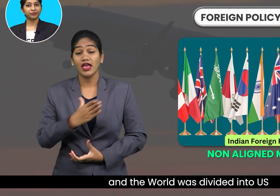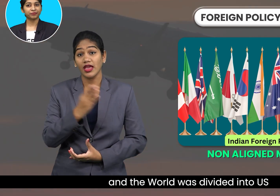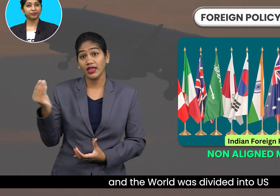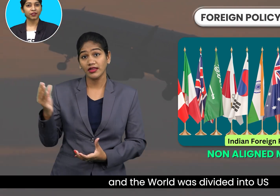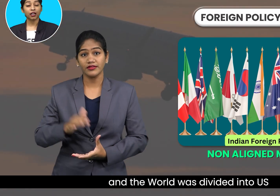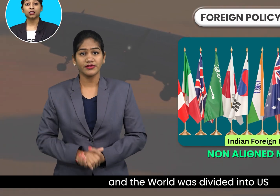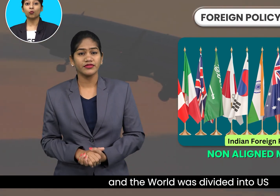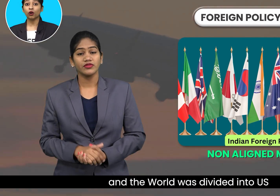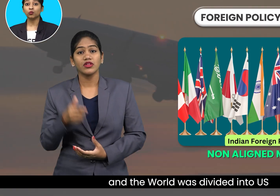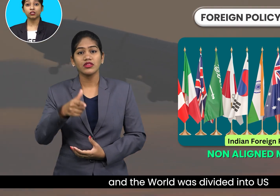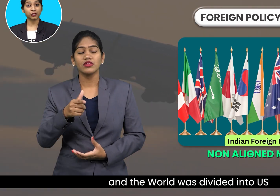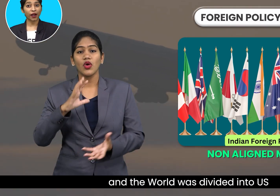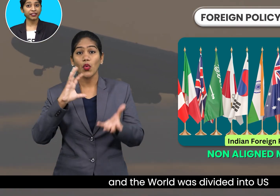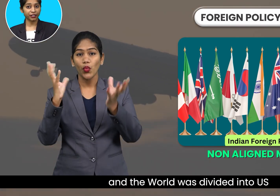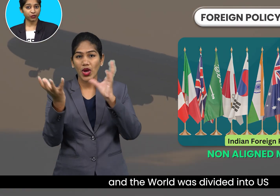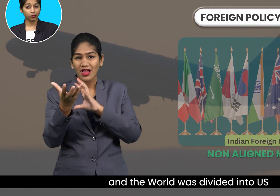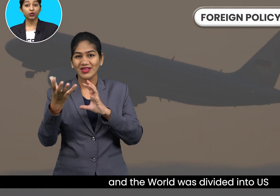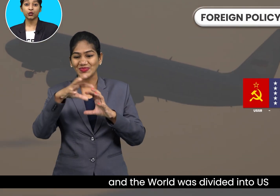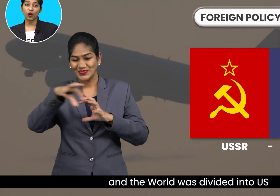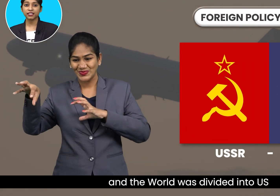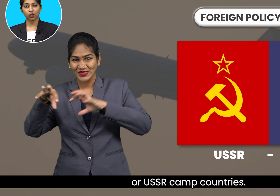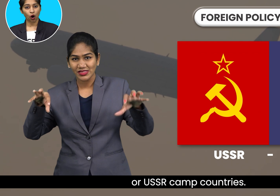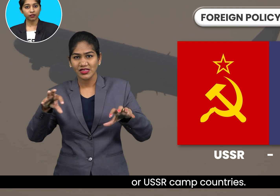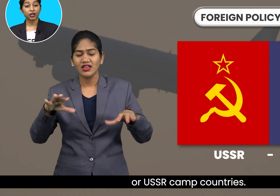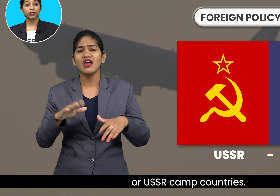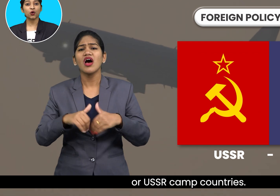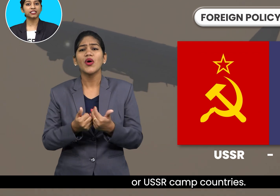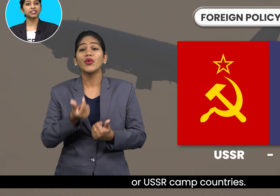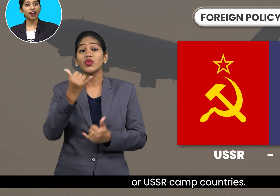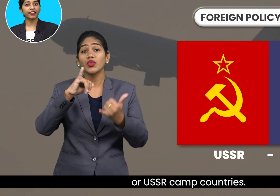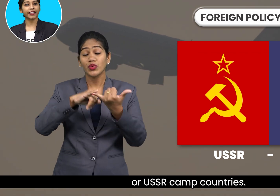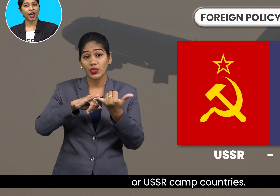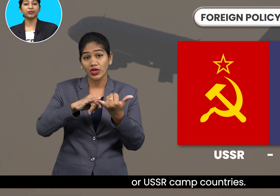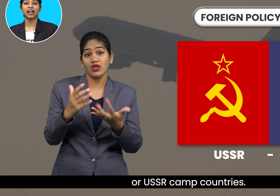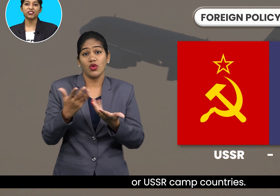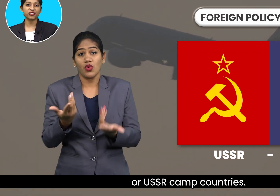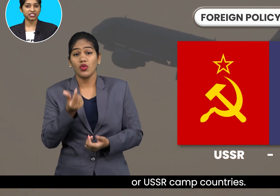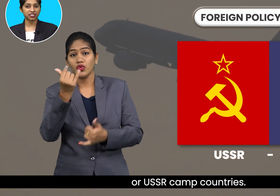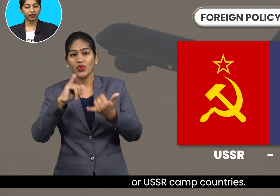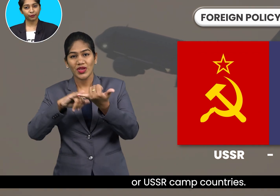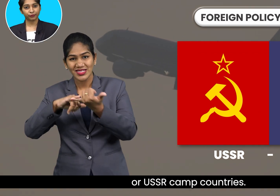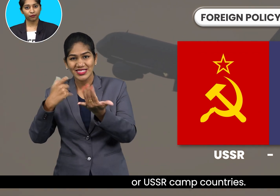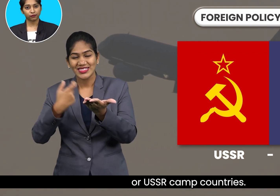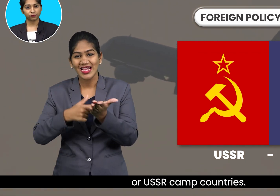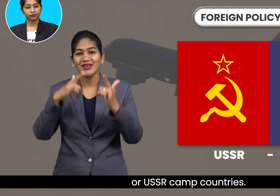and the world was divided into US or USSR camp